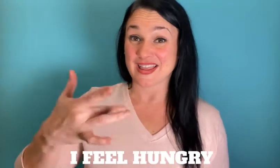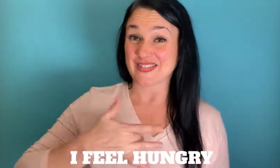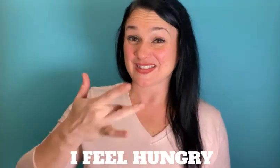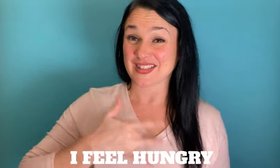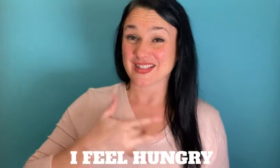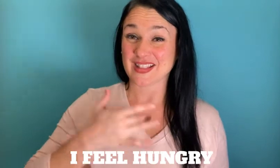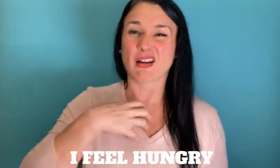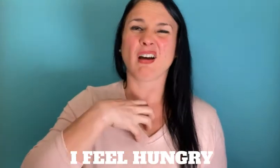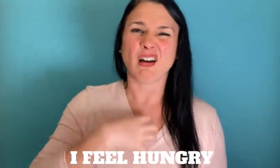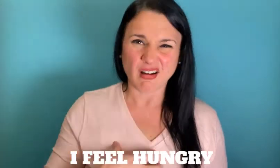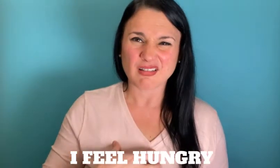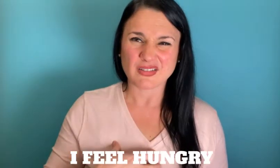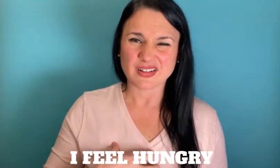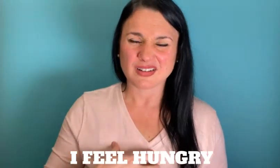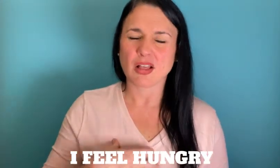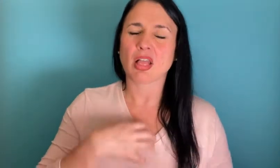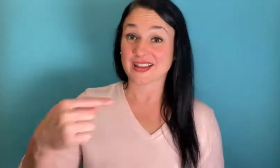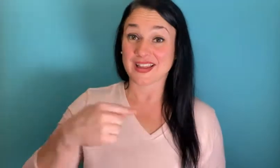I feel hungry.